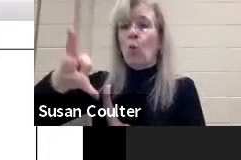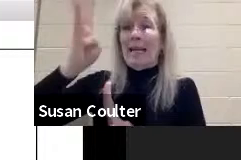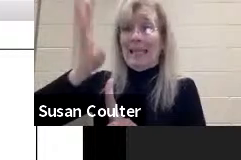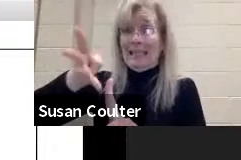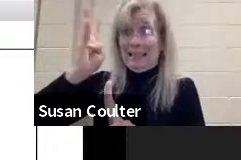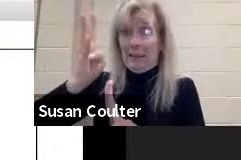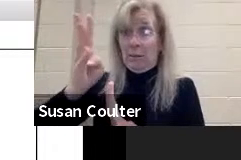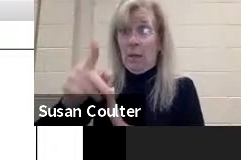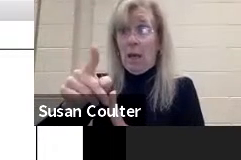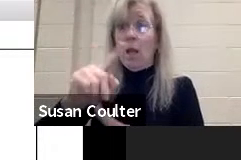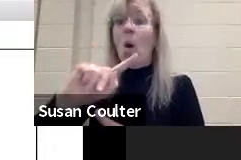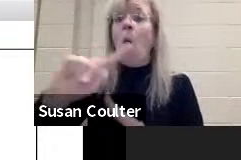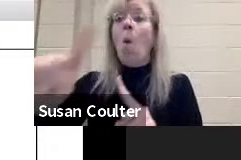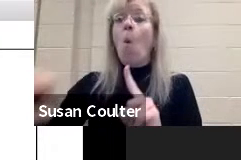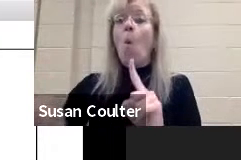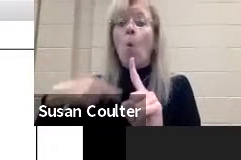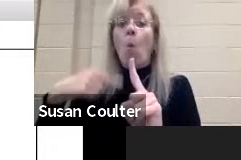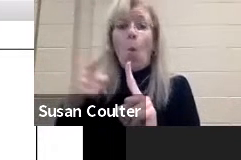Natural release,